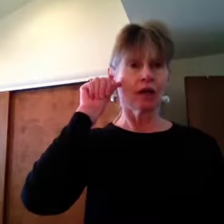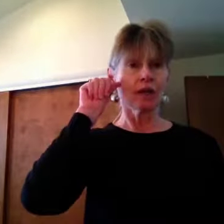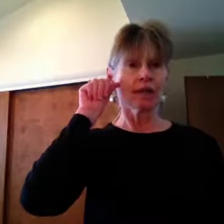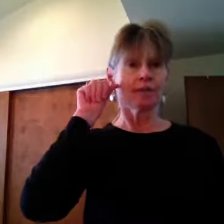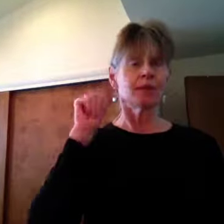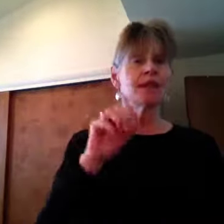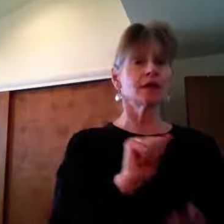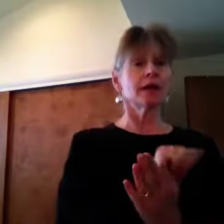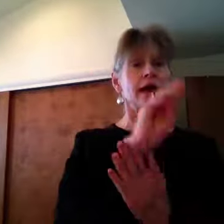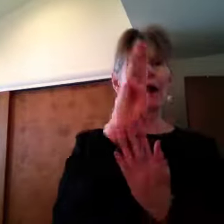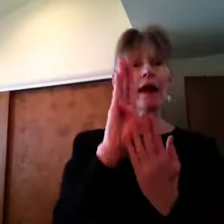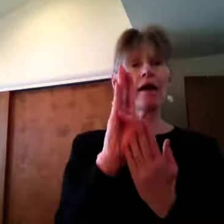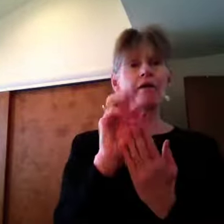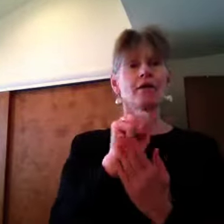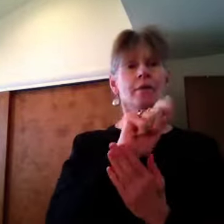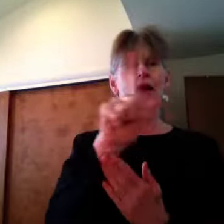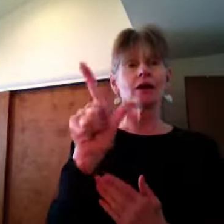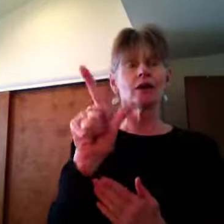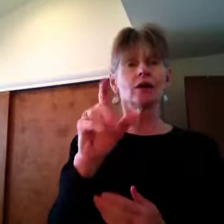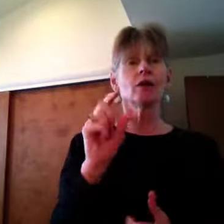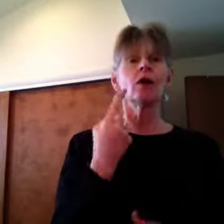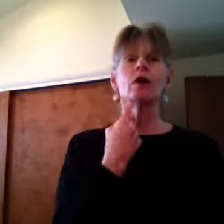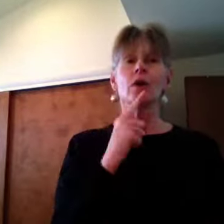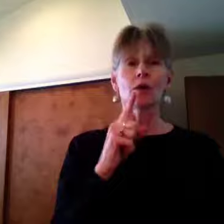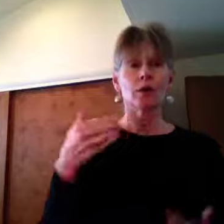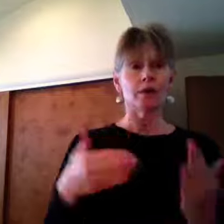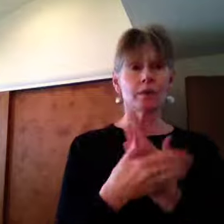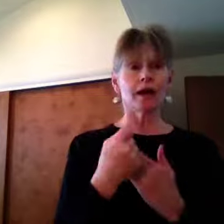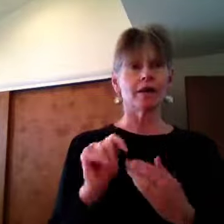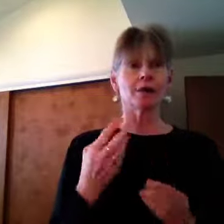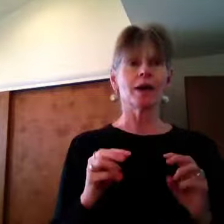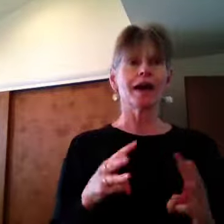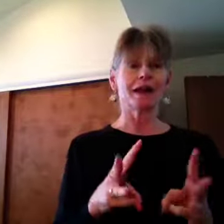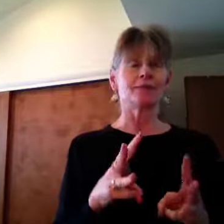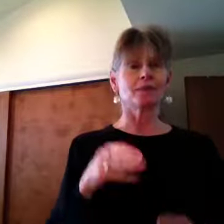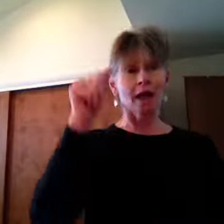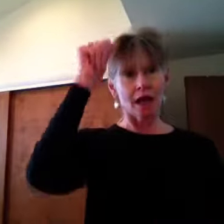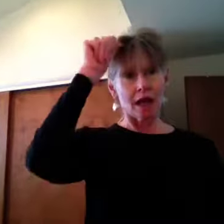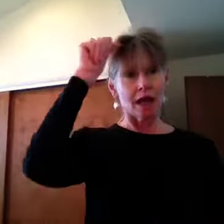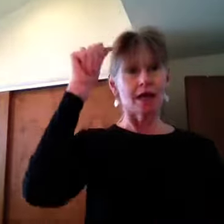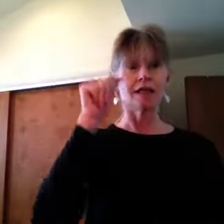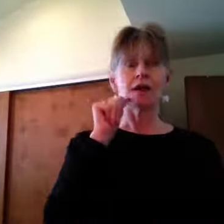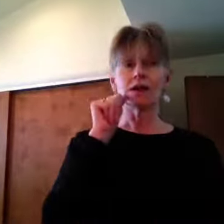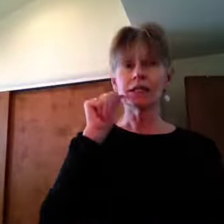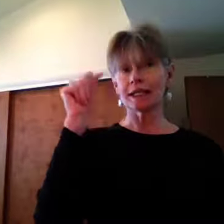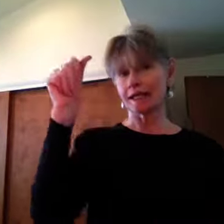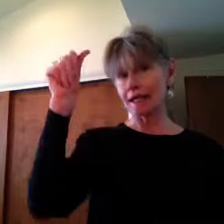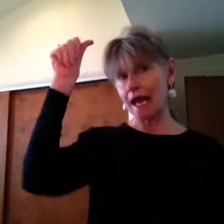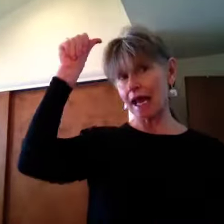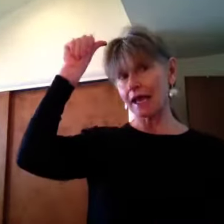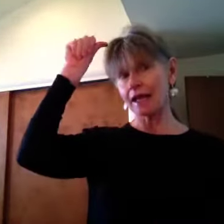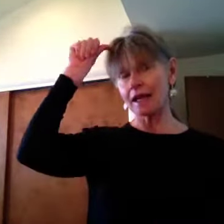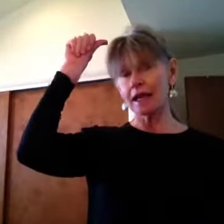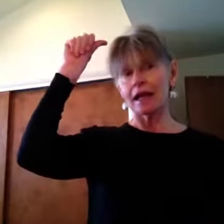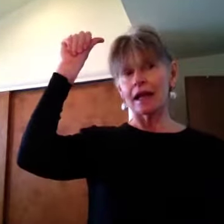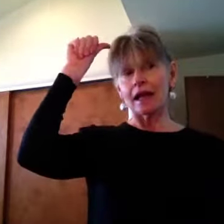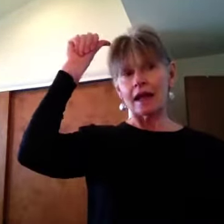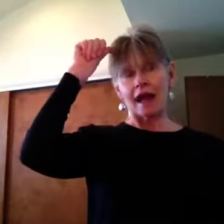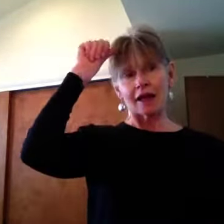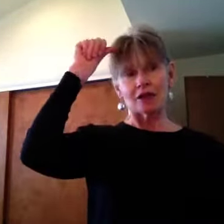adult. These are in alphabetical order, by the way. Adult is an A at